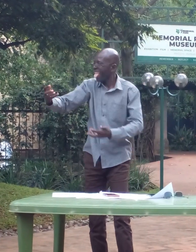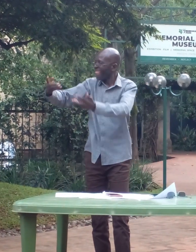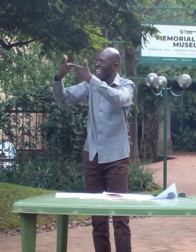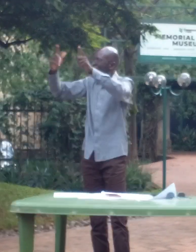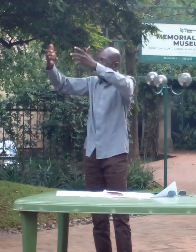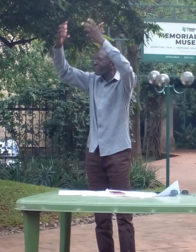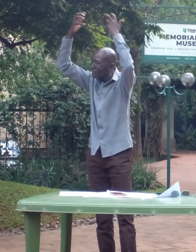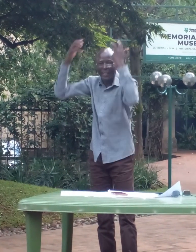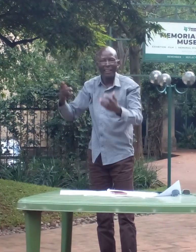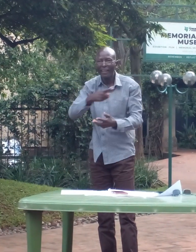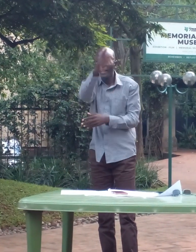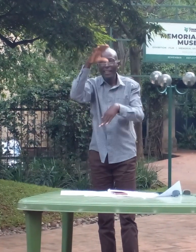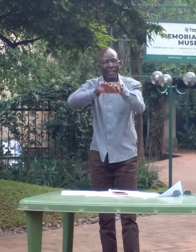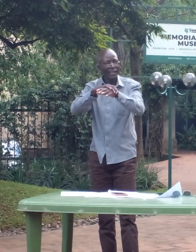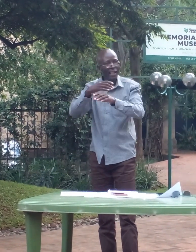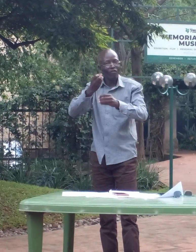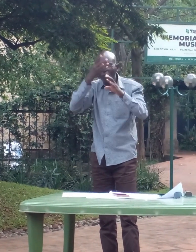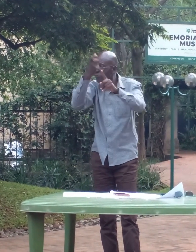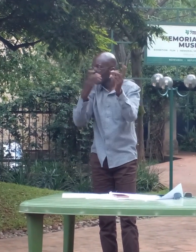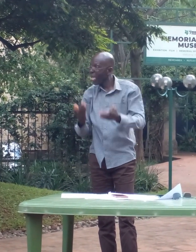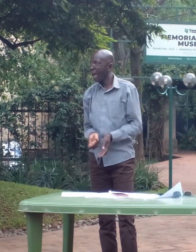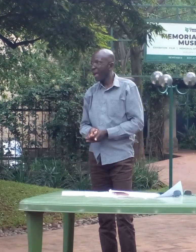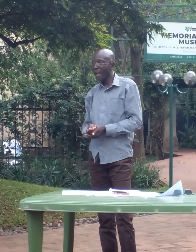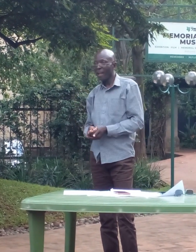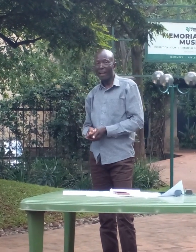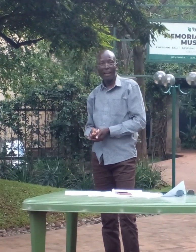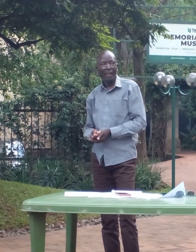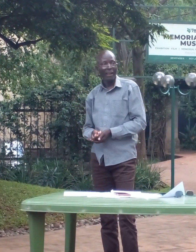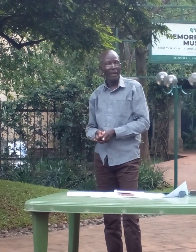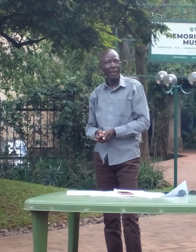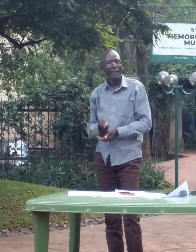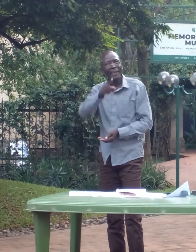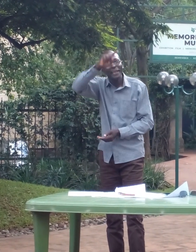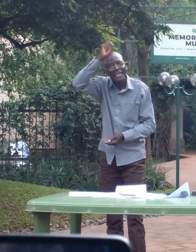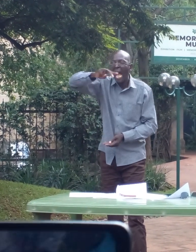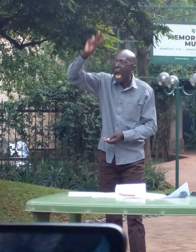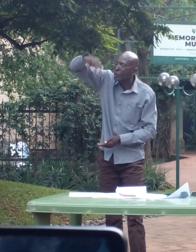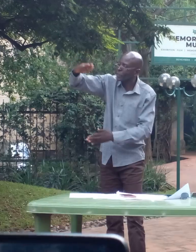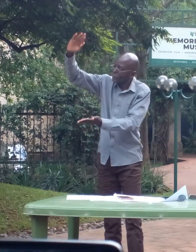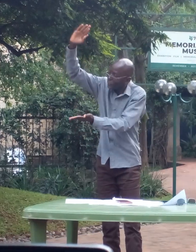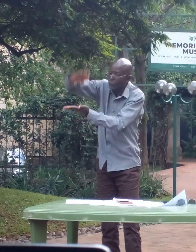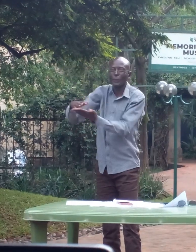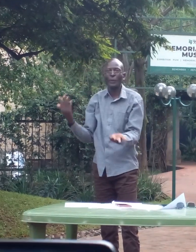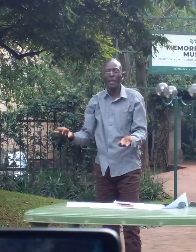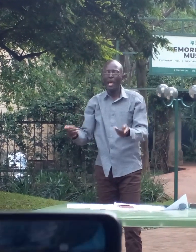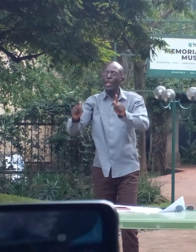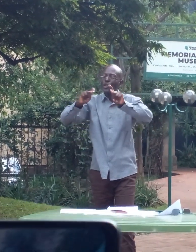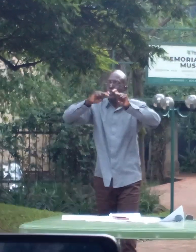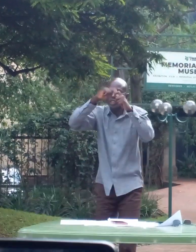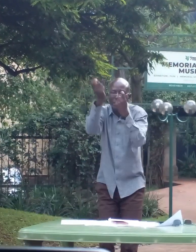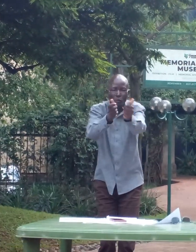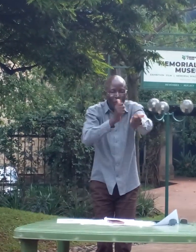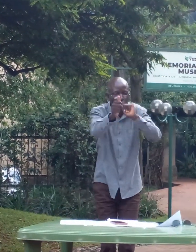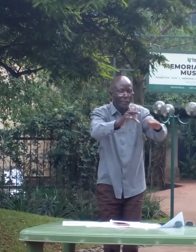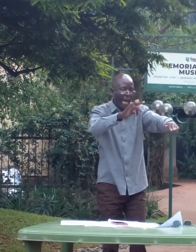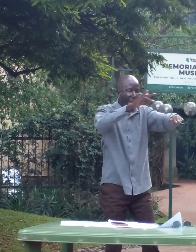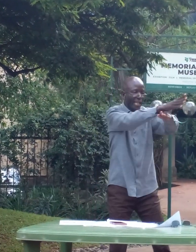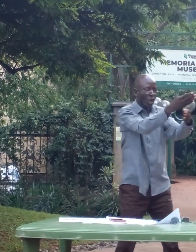Whatever now, it's early. The information you have is contained and that it has been raised. So for the team